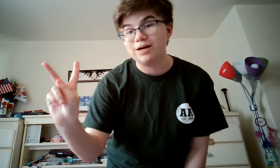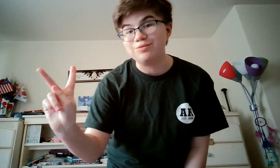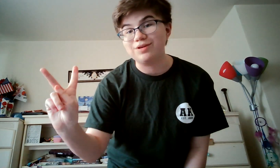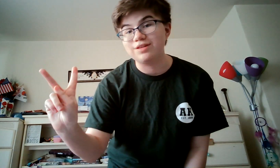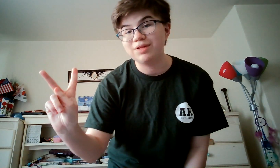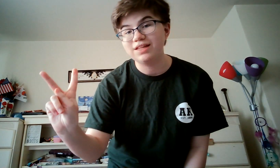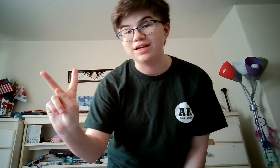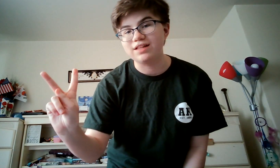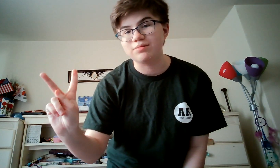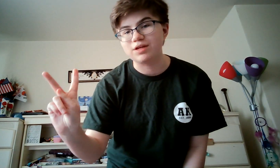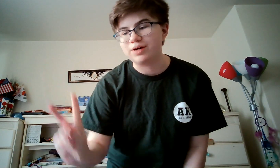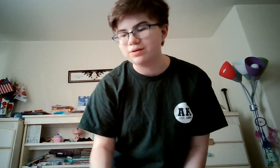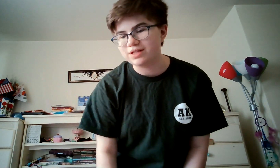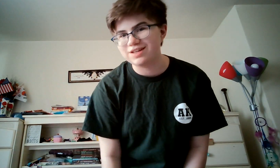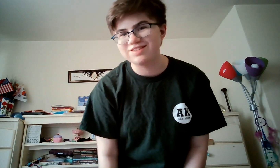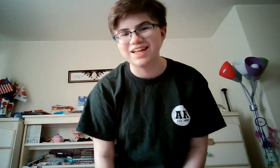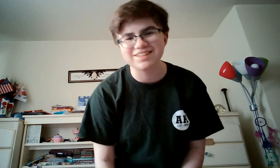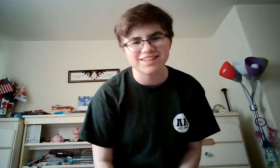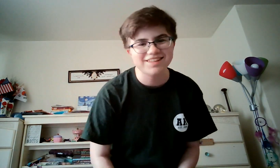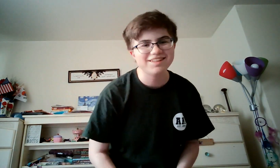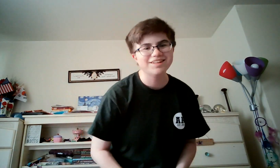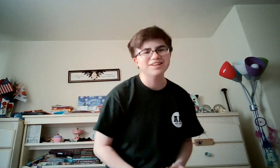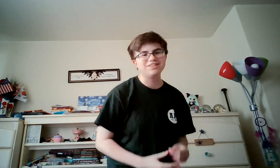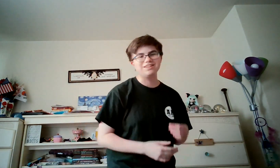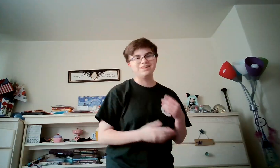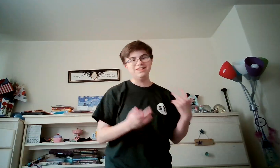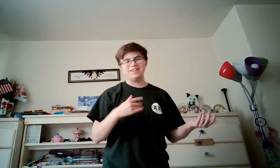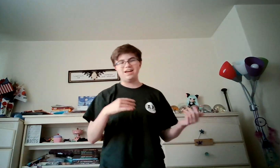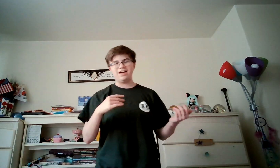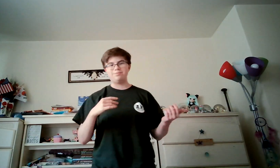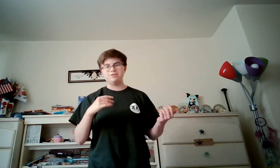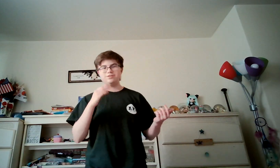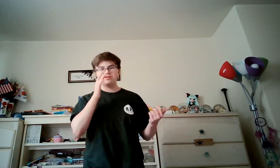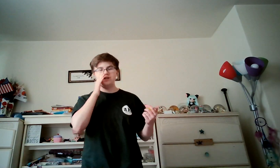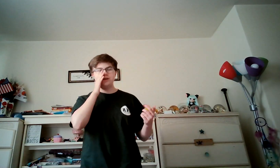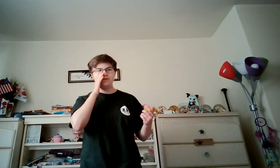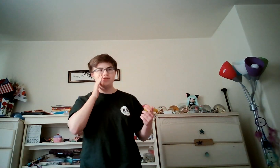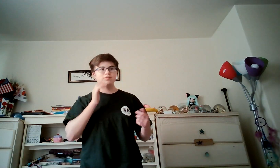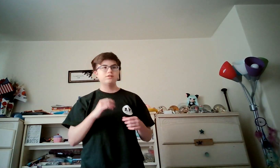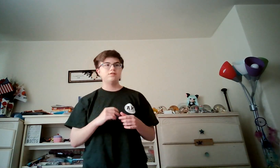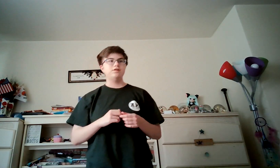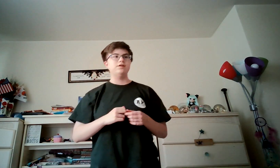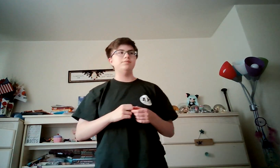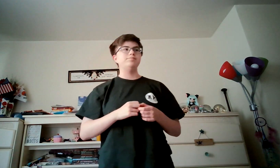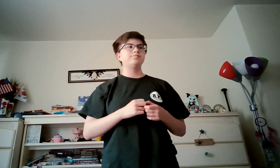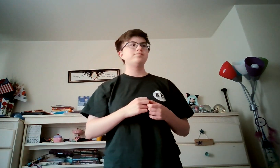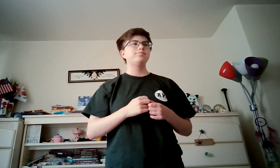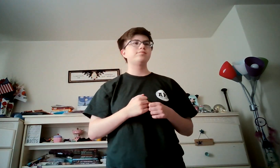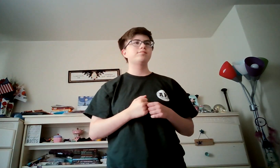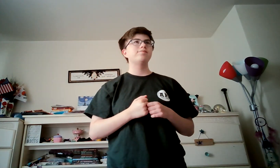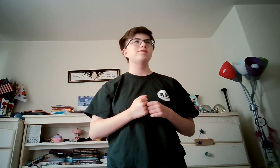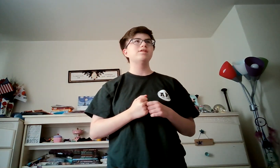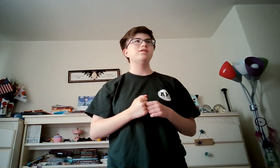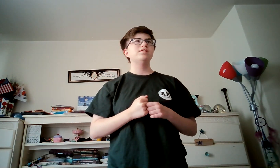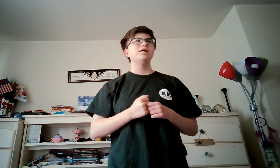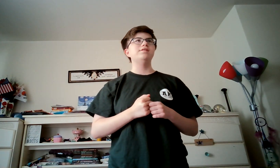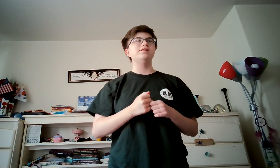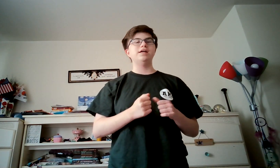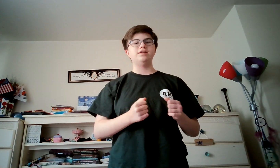to explain that, and then I'm like, wait, what letter's next? So, like, that happened a few times. And then, like,